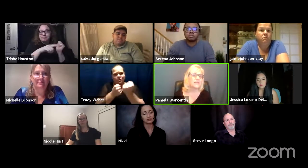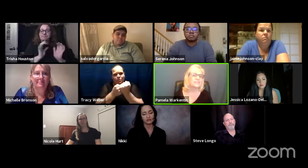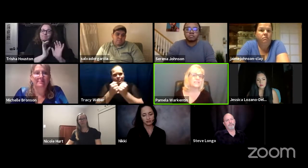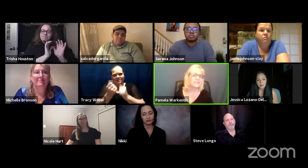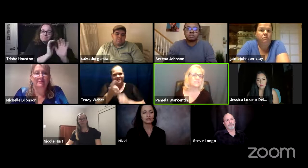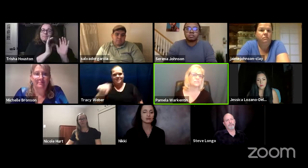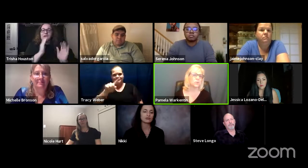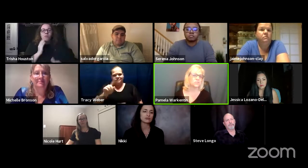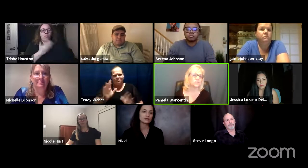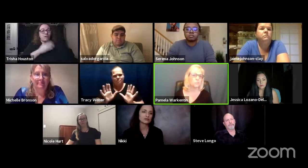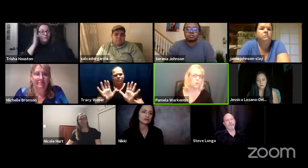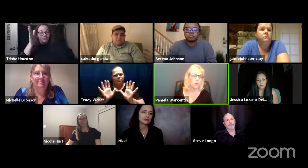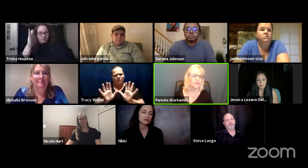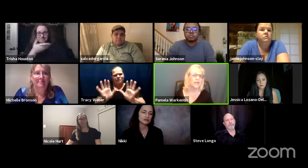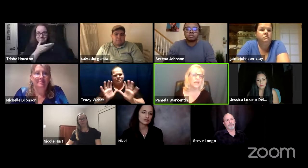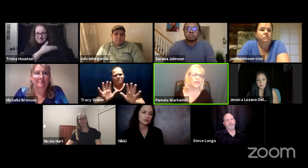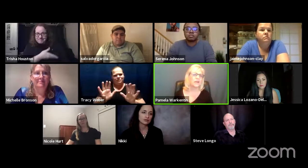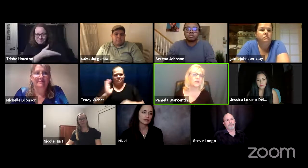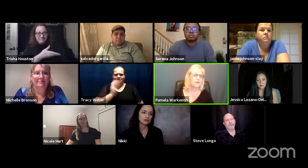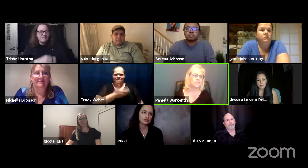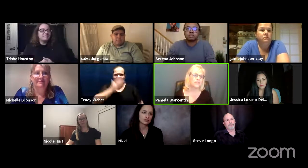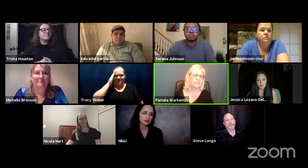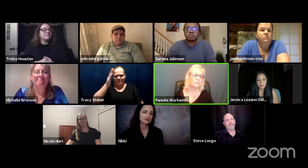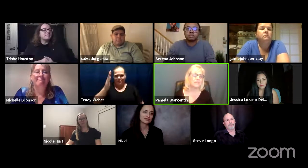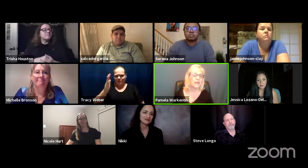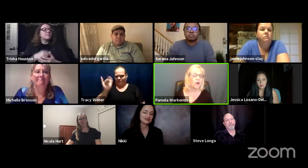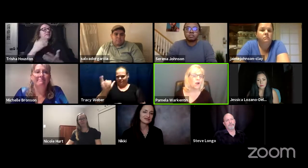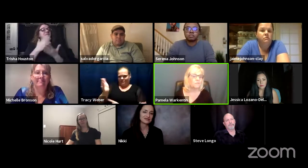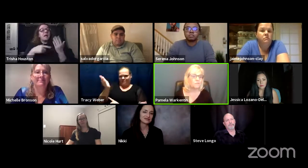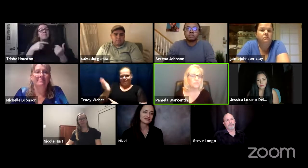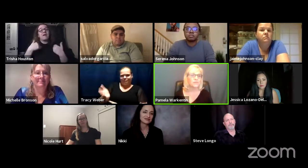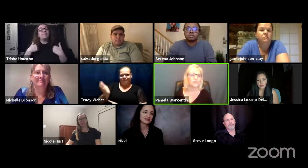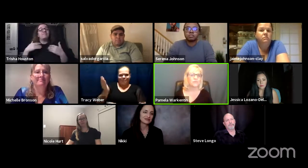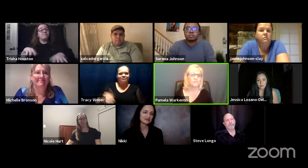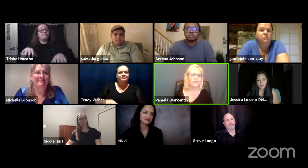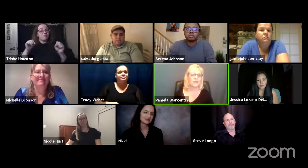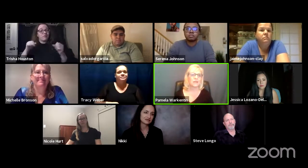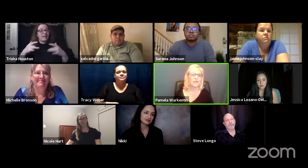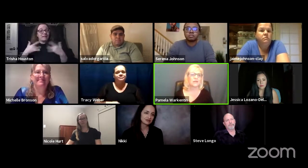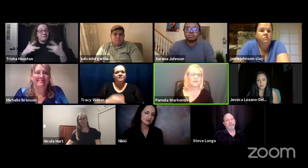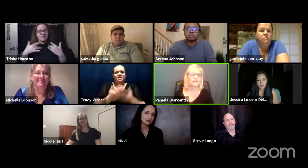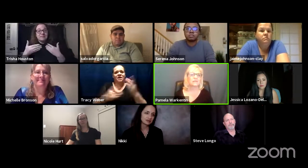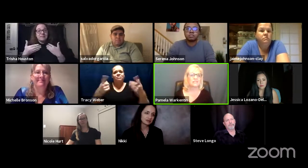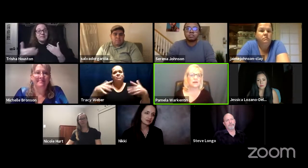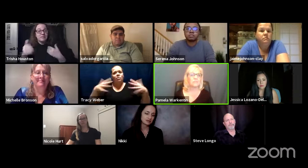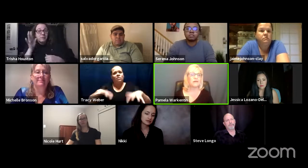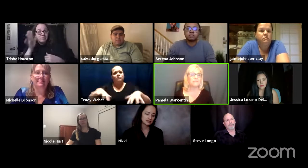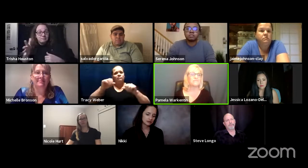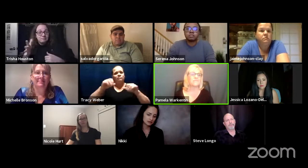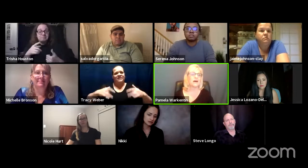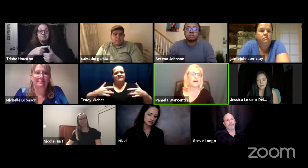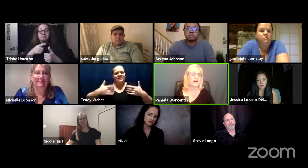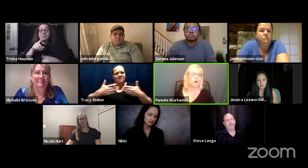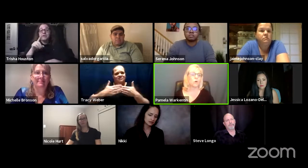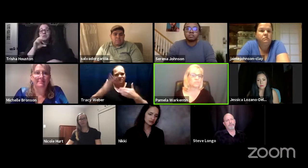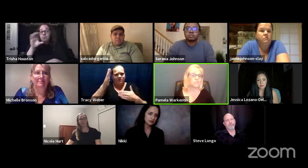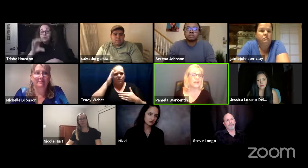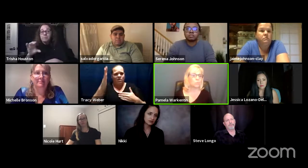to see each of your support, encouraging them. They are our future. Some have hosted and